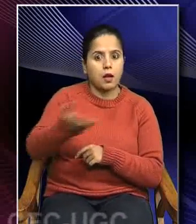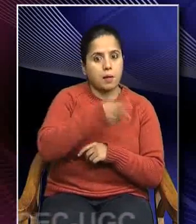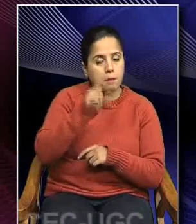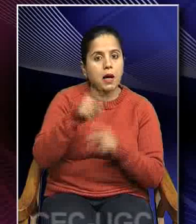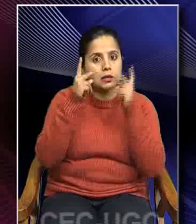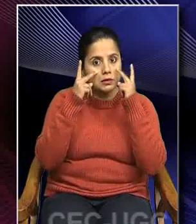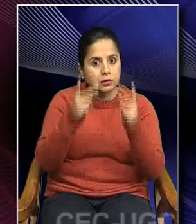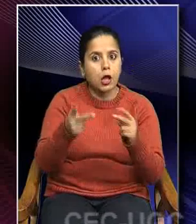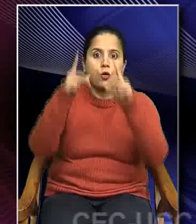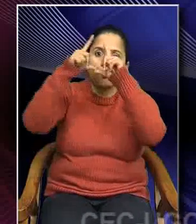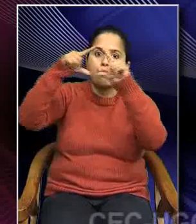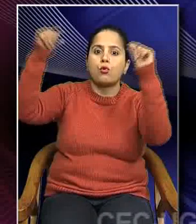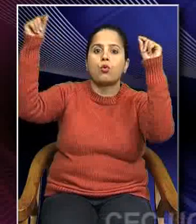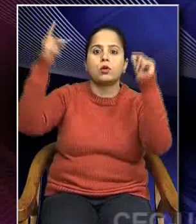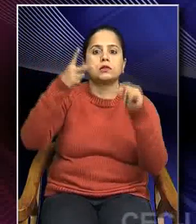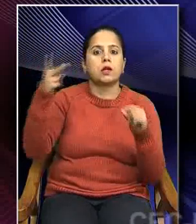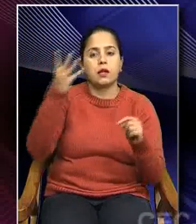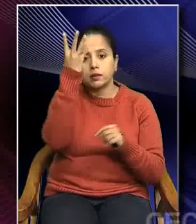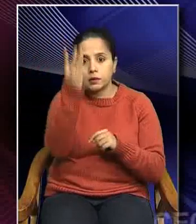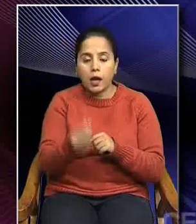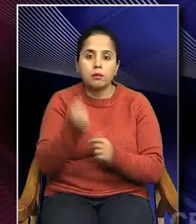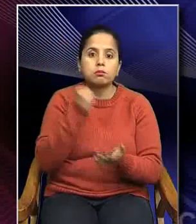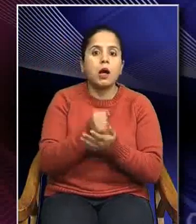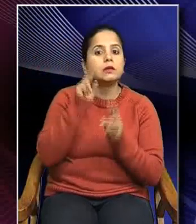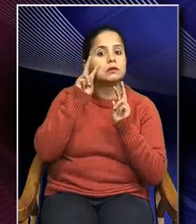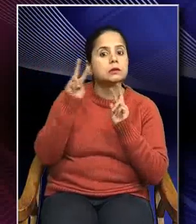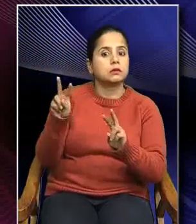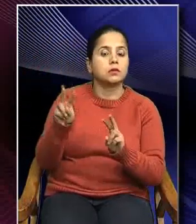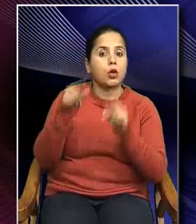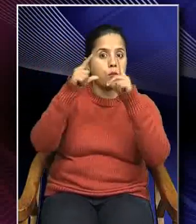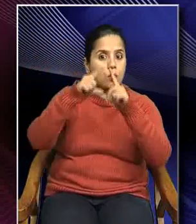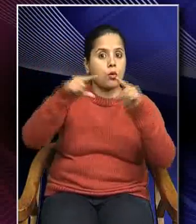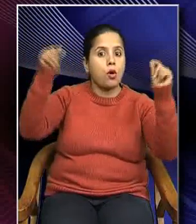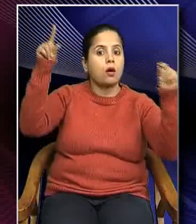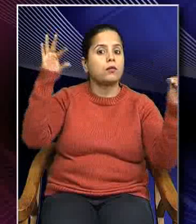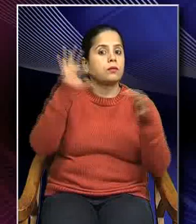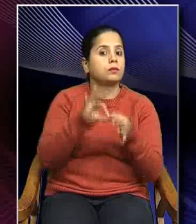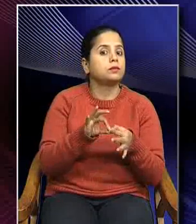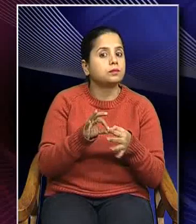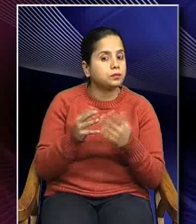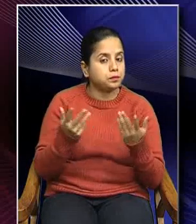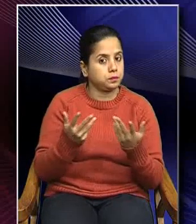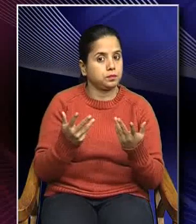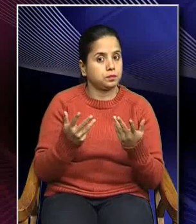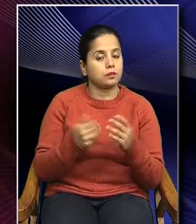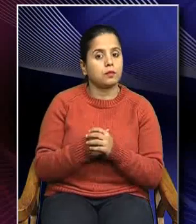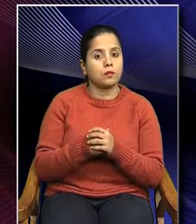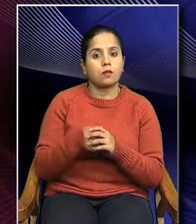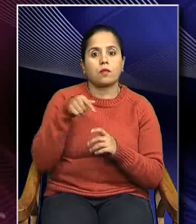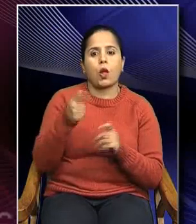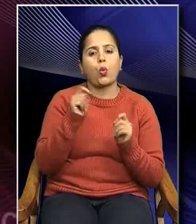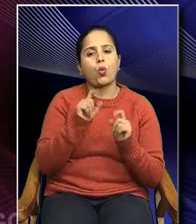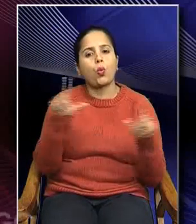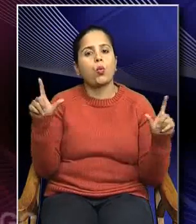seeing moon in night, and moon was associated with say